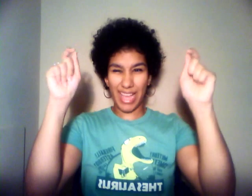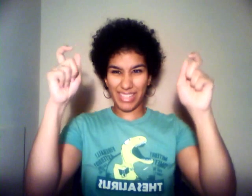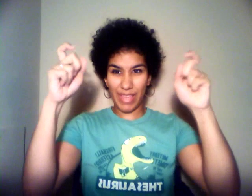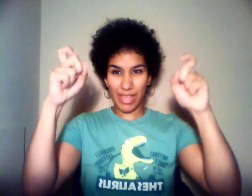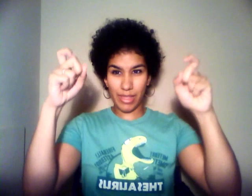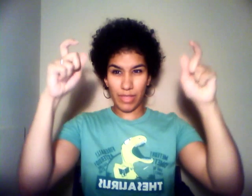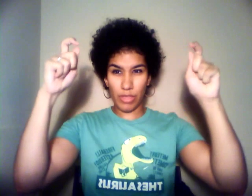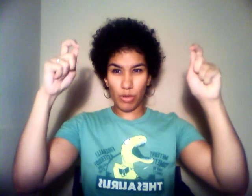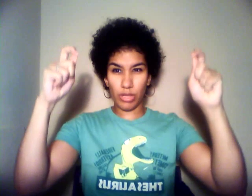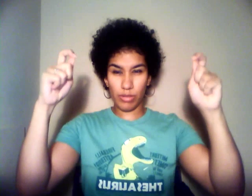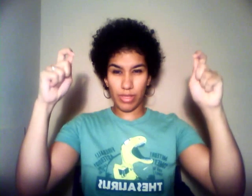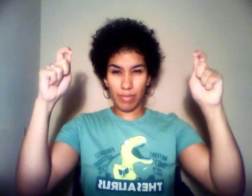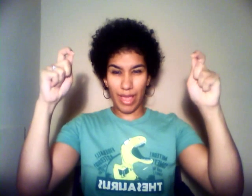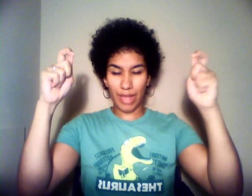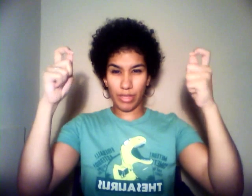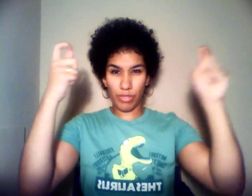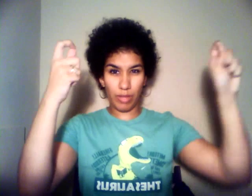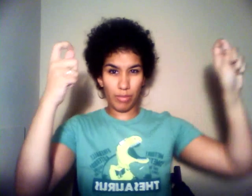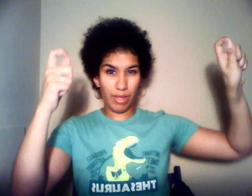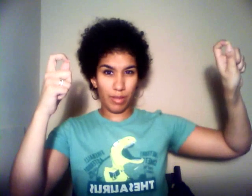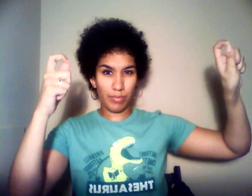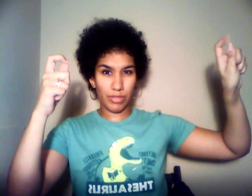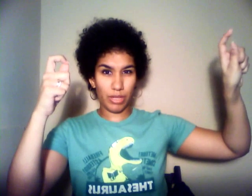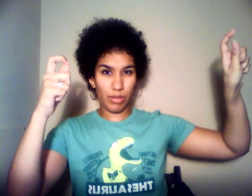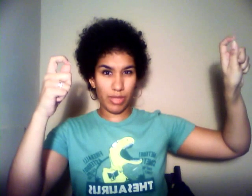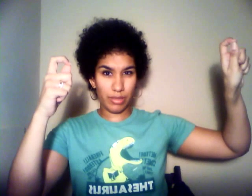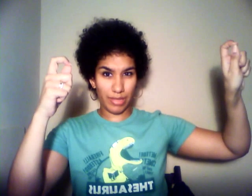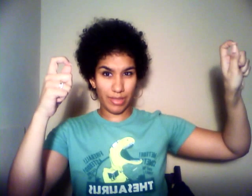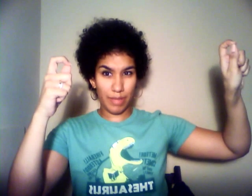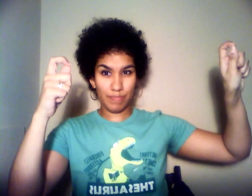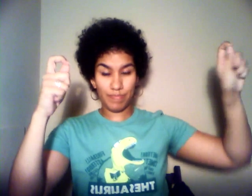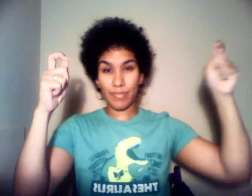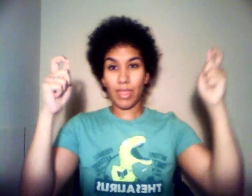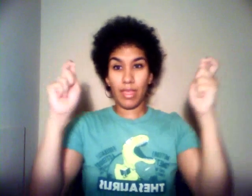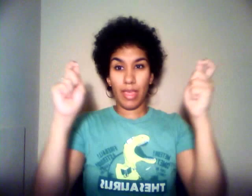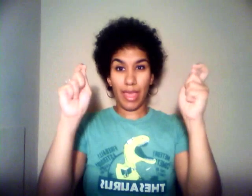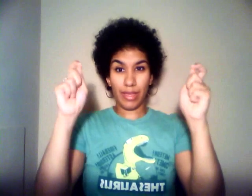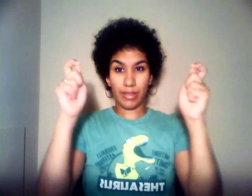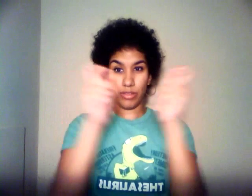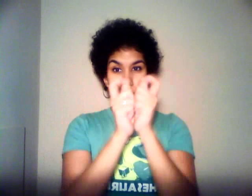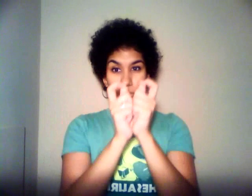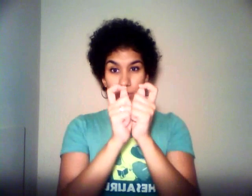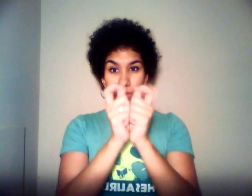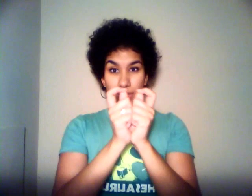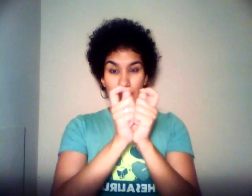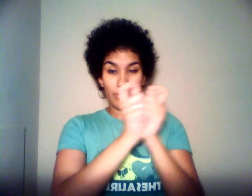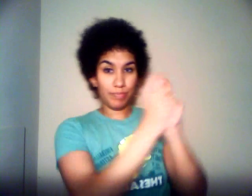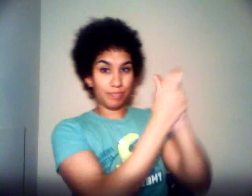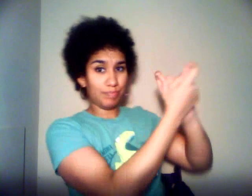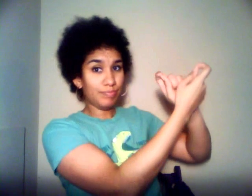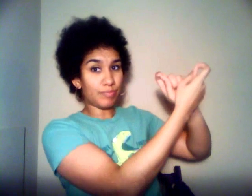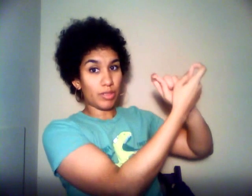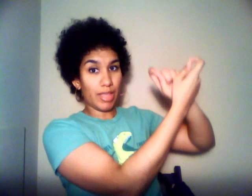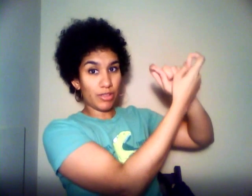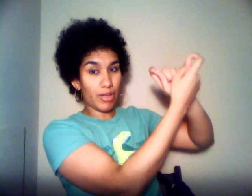of X's, and then you close them by adding your thumb up to close it, like that. And you're going to put them together. They start kind